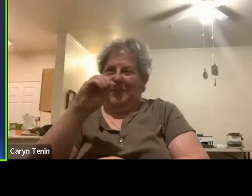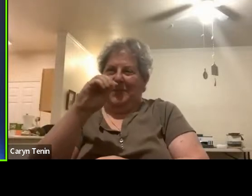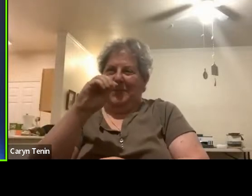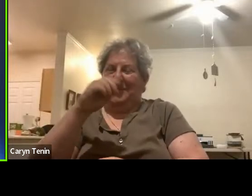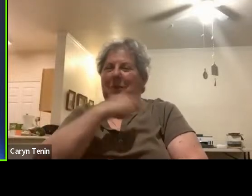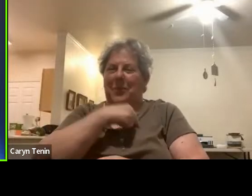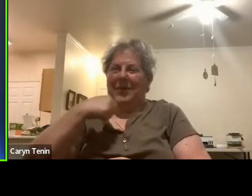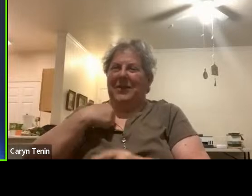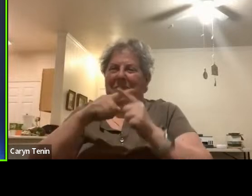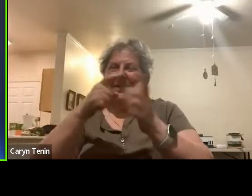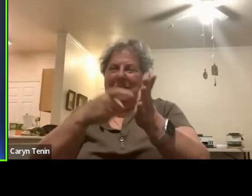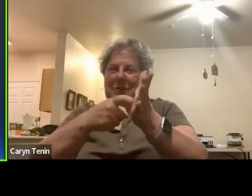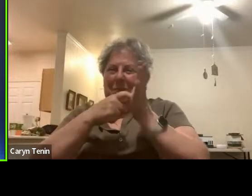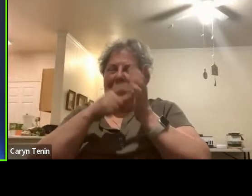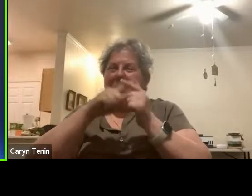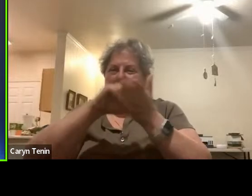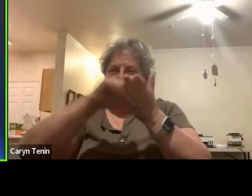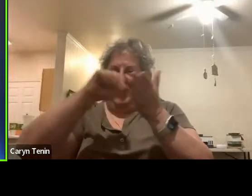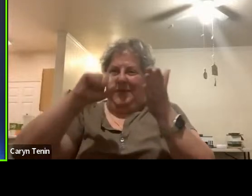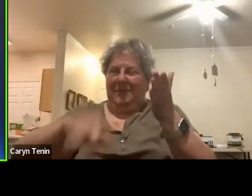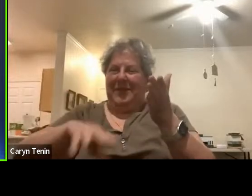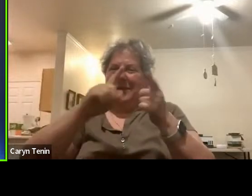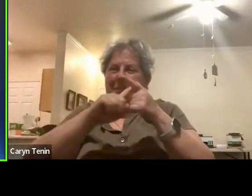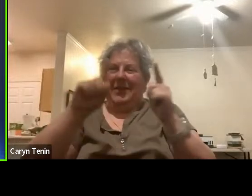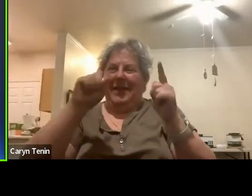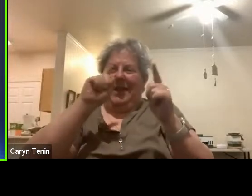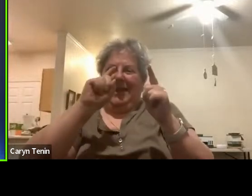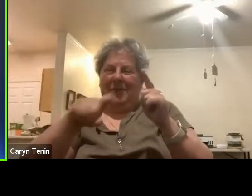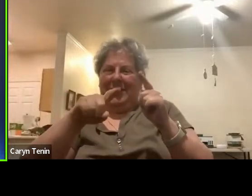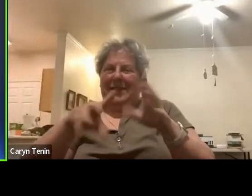training, or PPO.